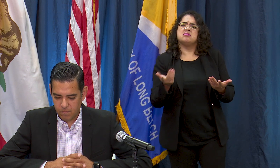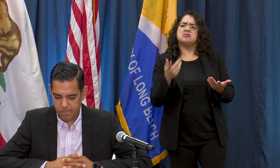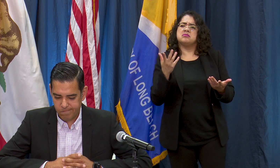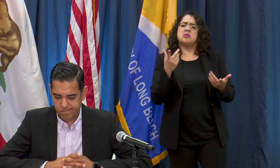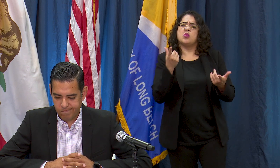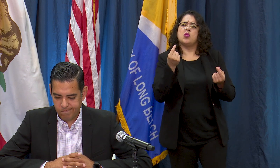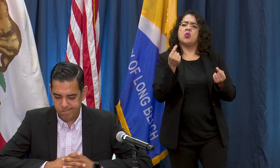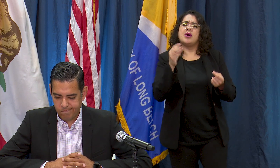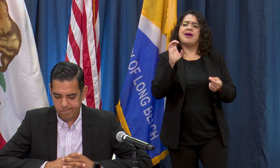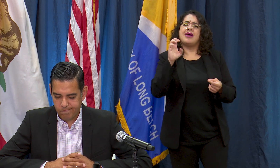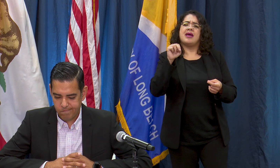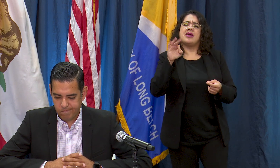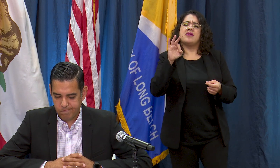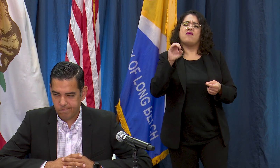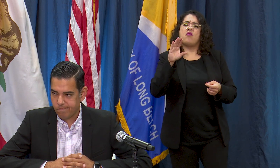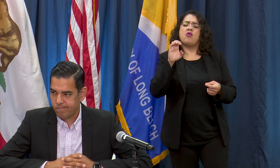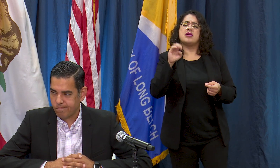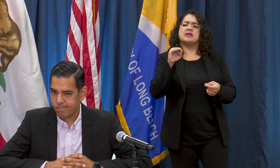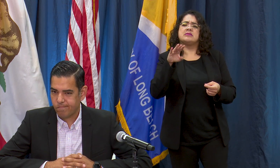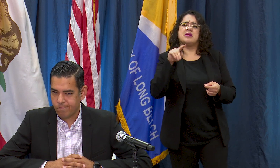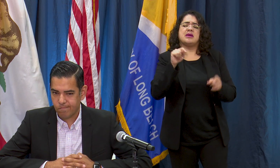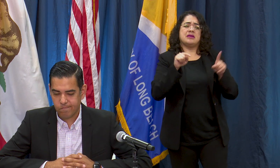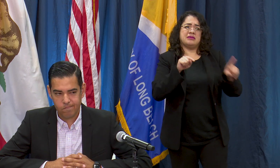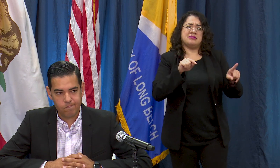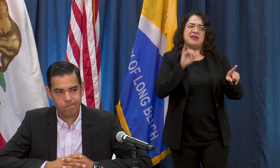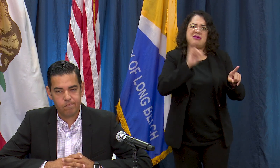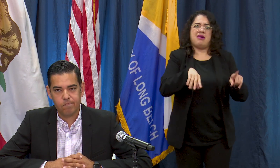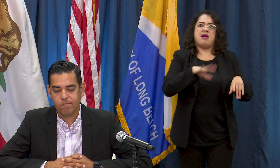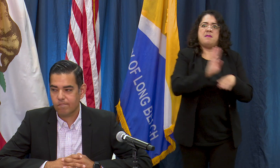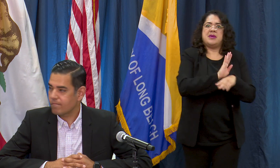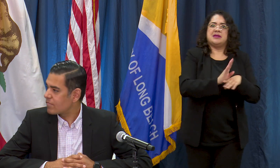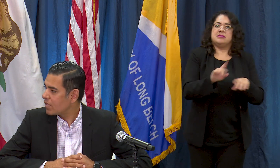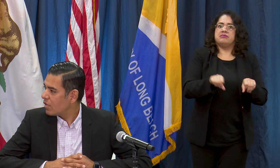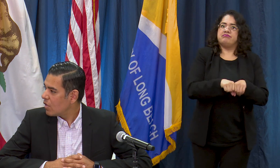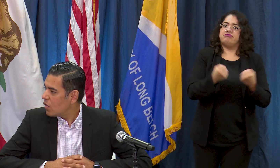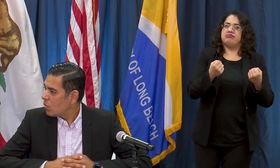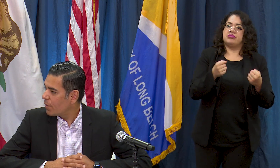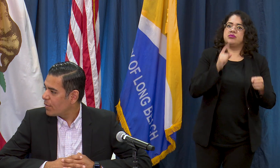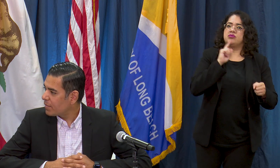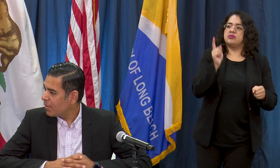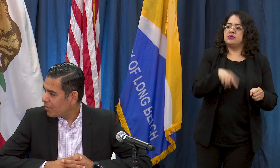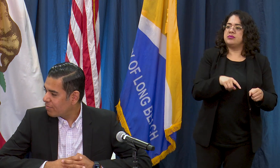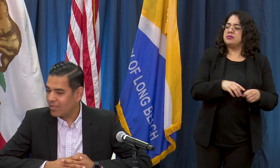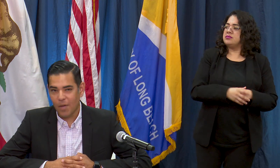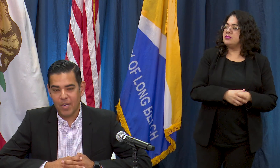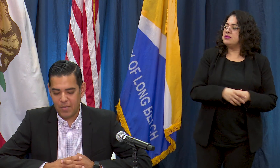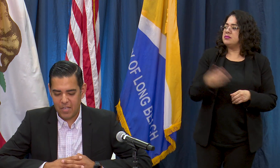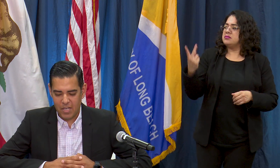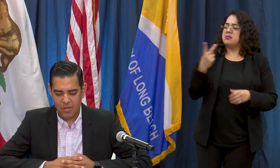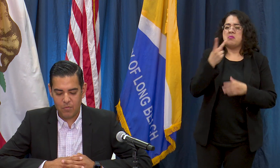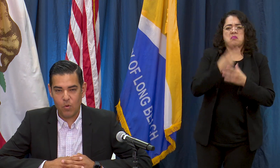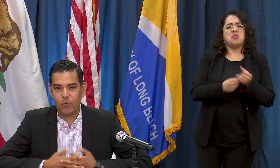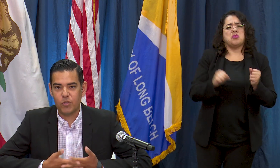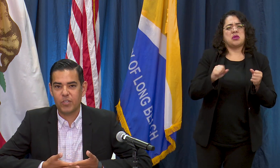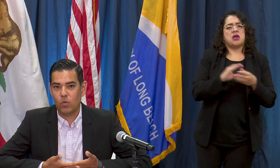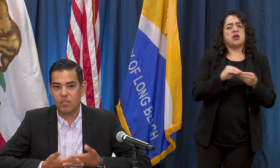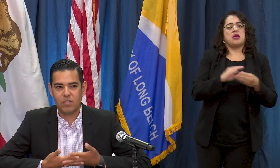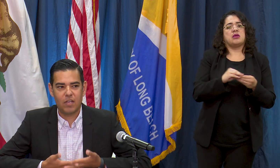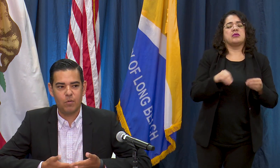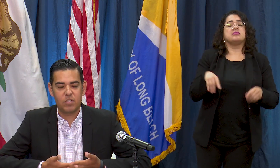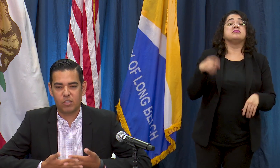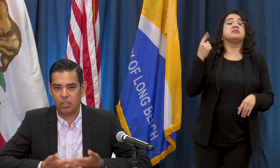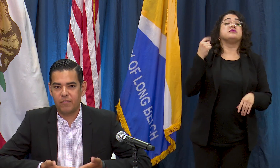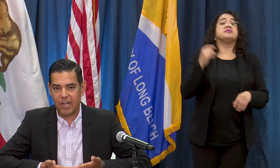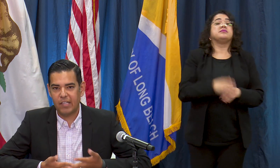in a case like that where this business is intentionally violating the order? I mean, we can both comment. I mean, well, first, it